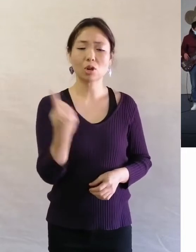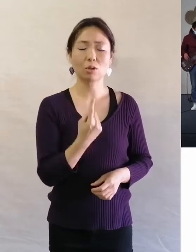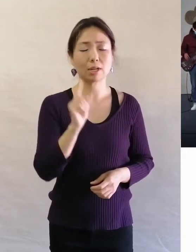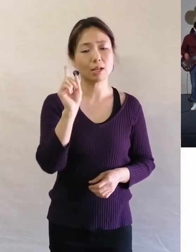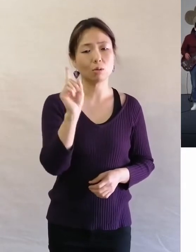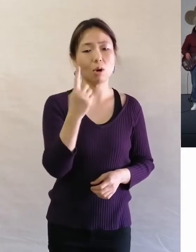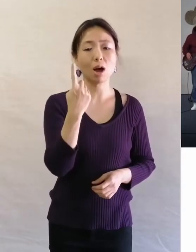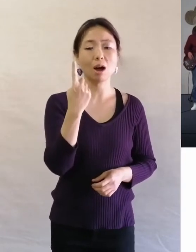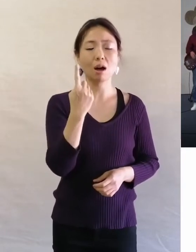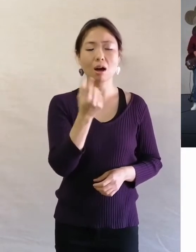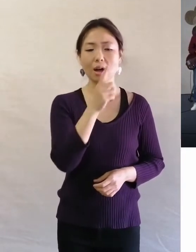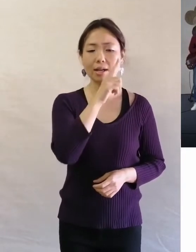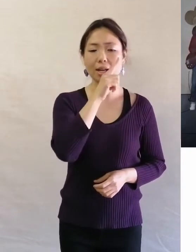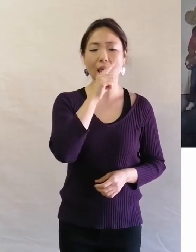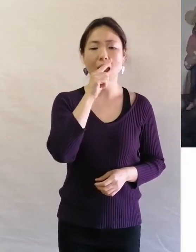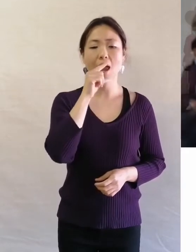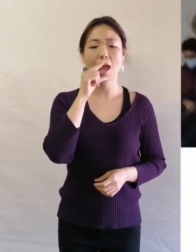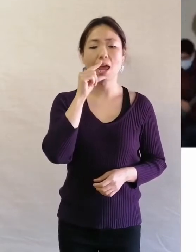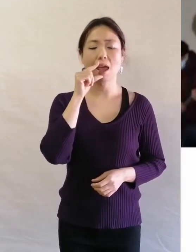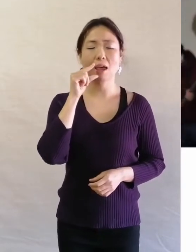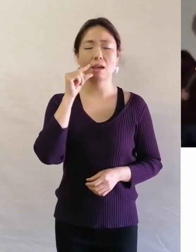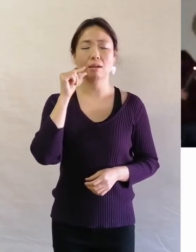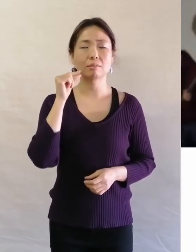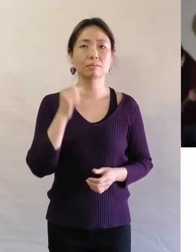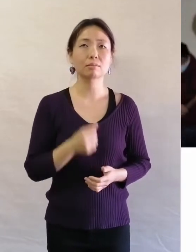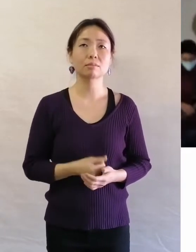There is only one